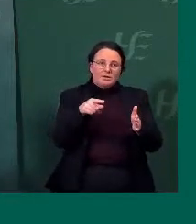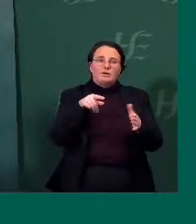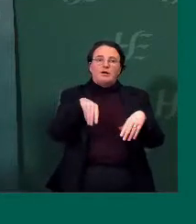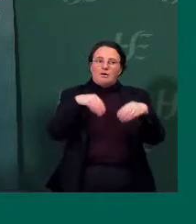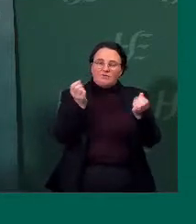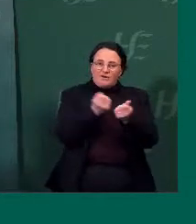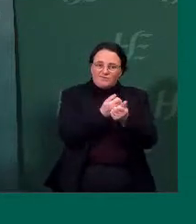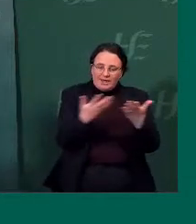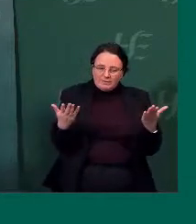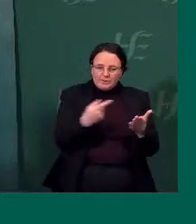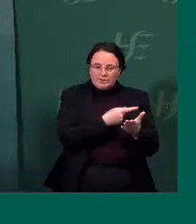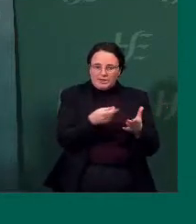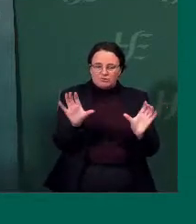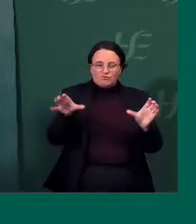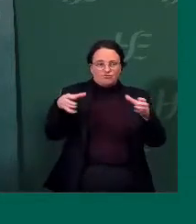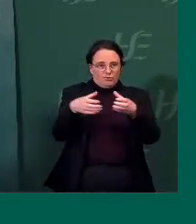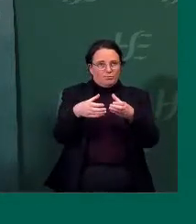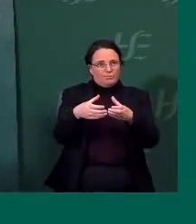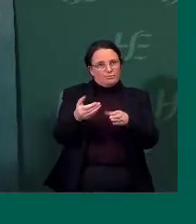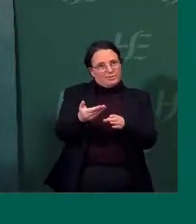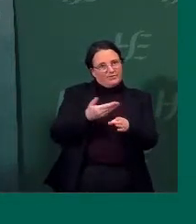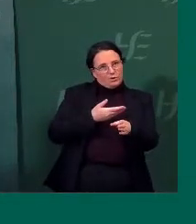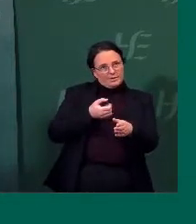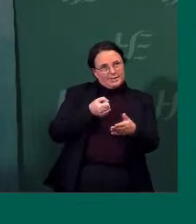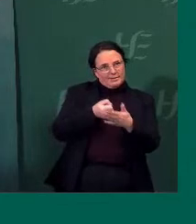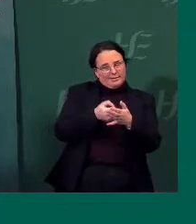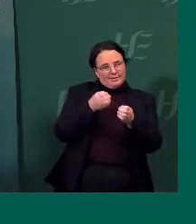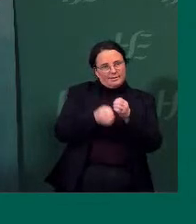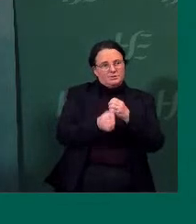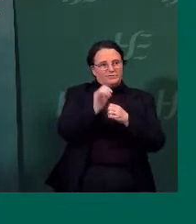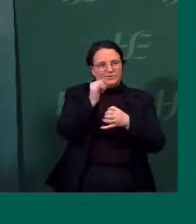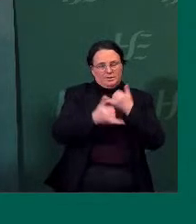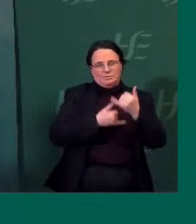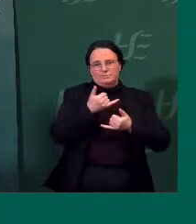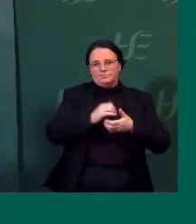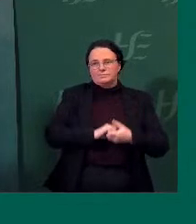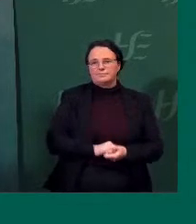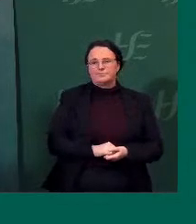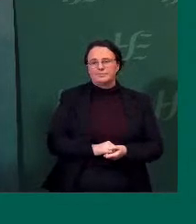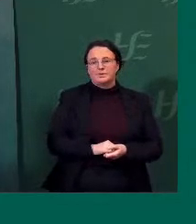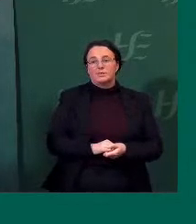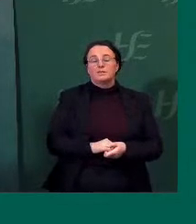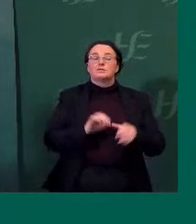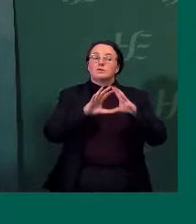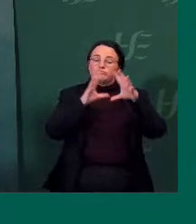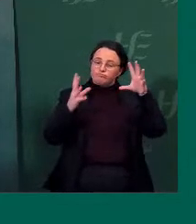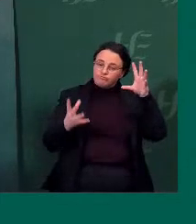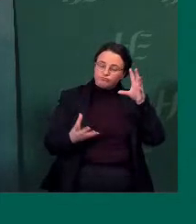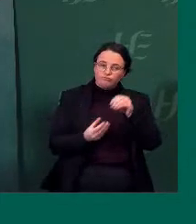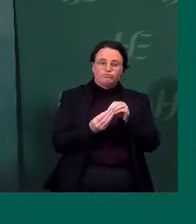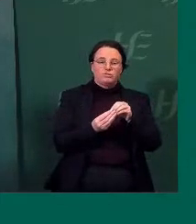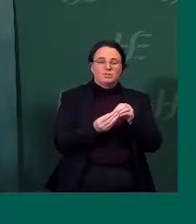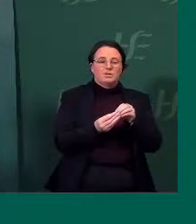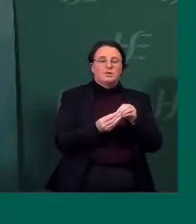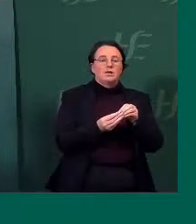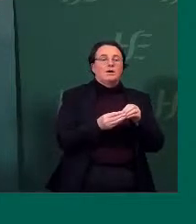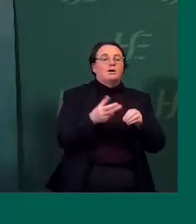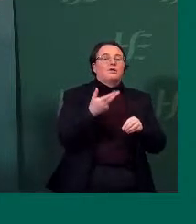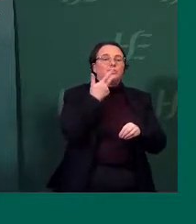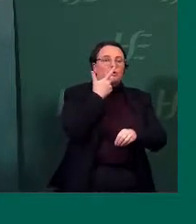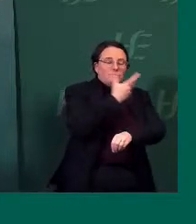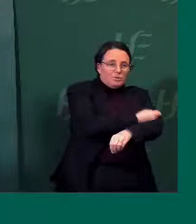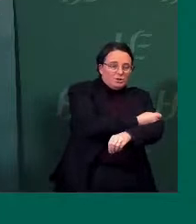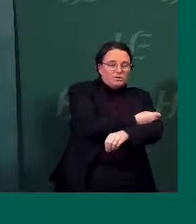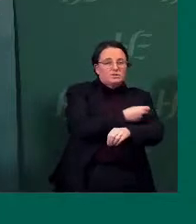offer availability to those people before the end of the year. So in summary, between the booster campaign and third